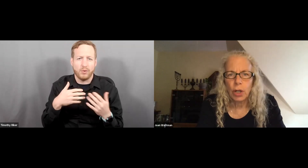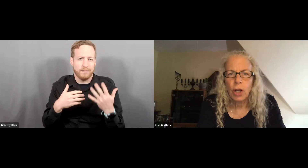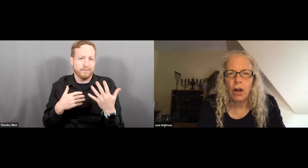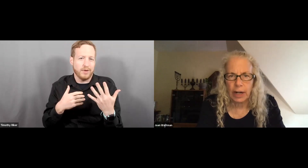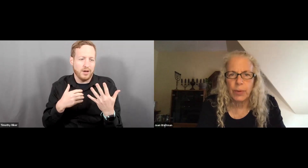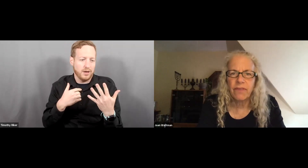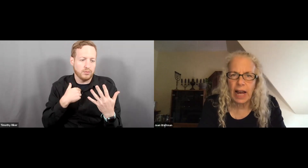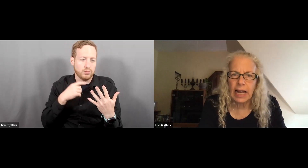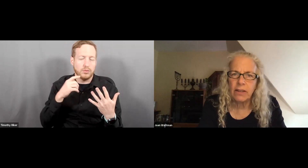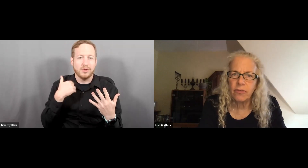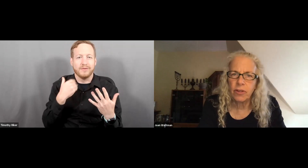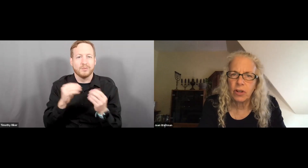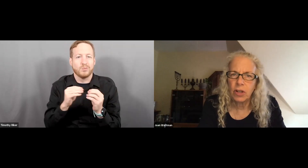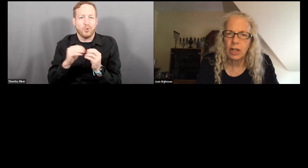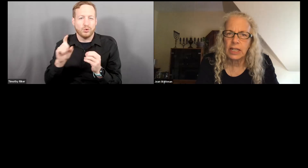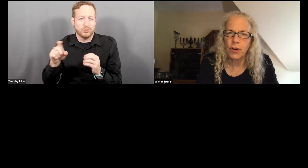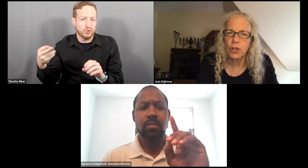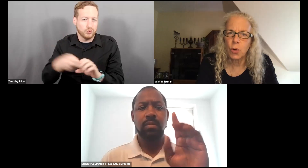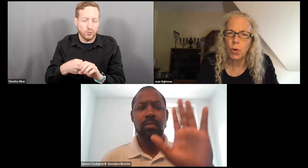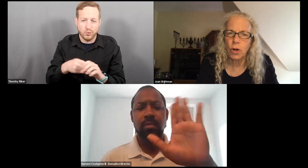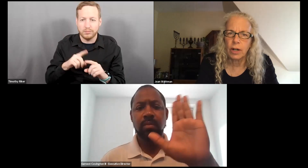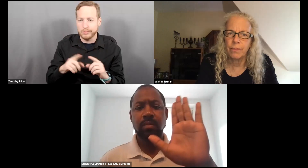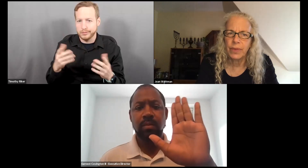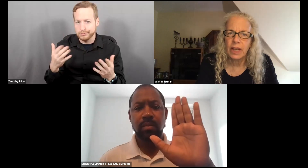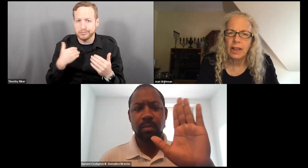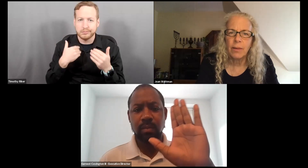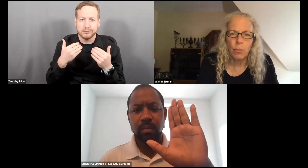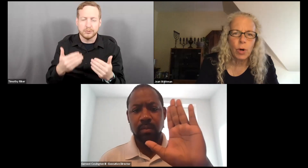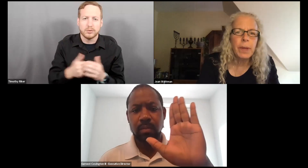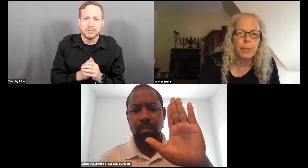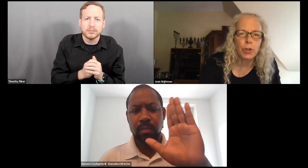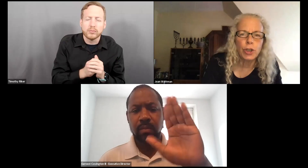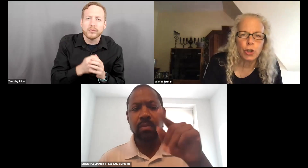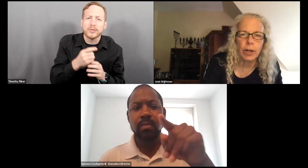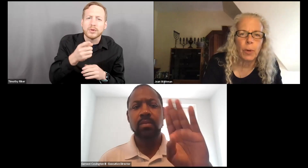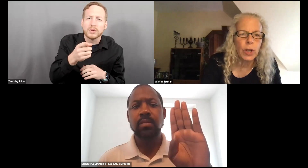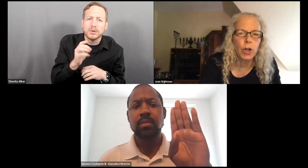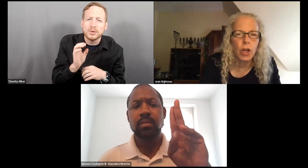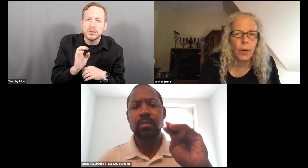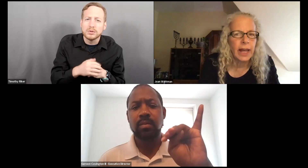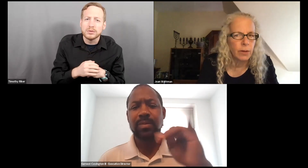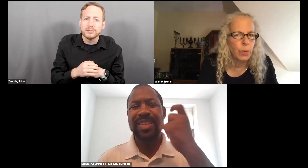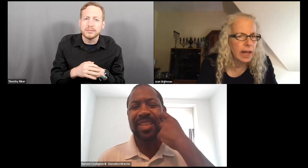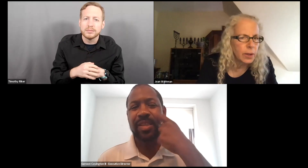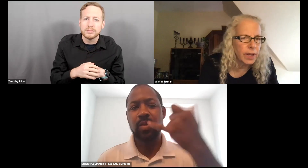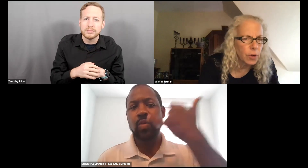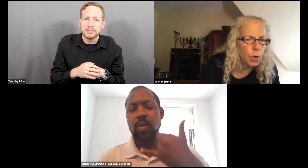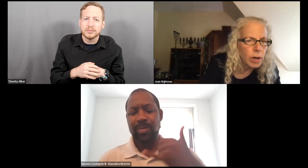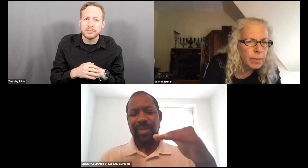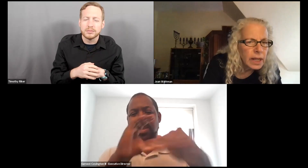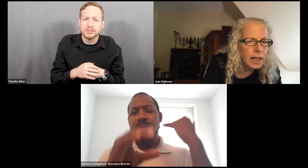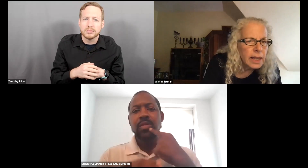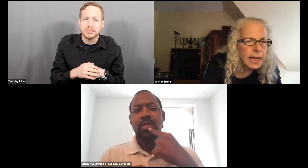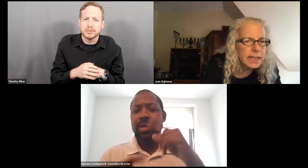So, all right, with 5, as far as the quorum, more people should, Ernest. but we could go ahead. I think we have a